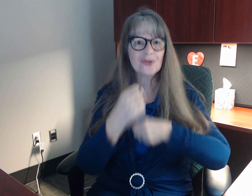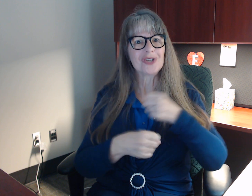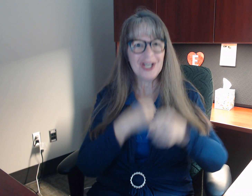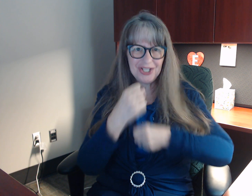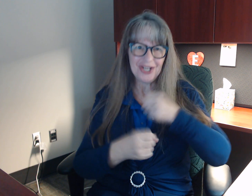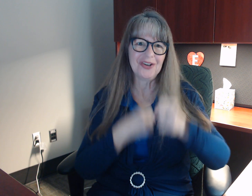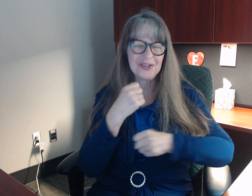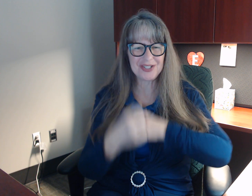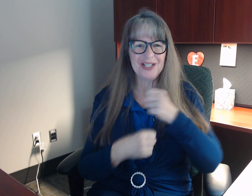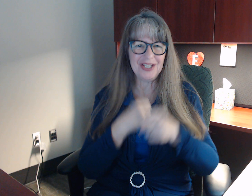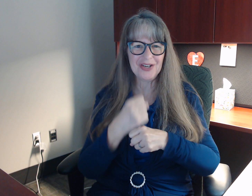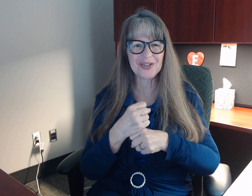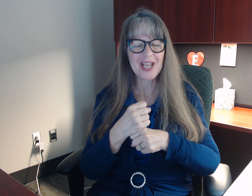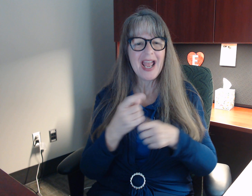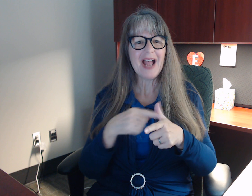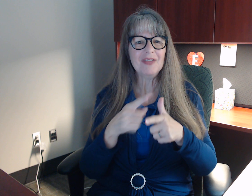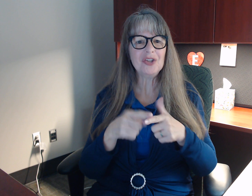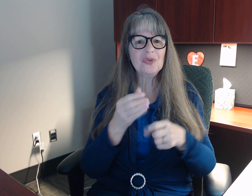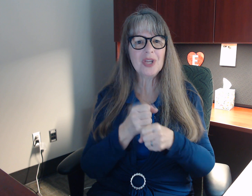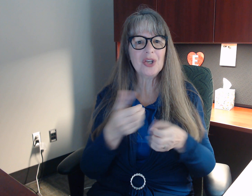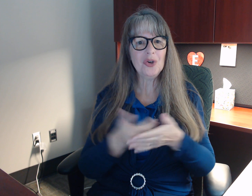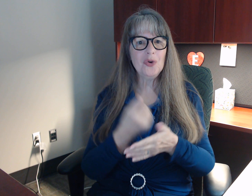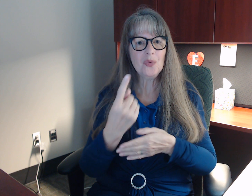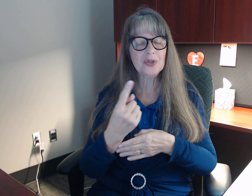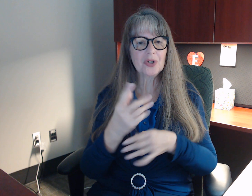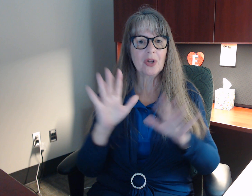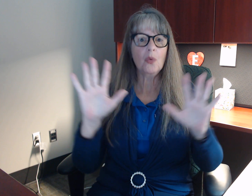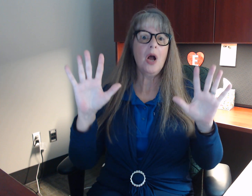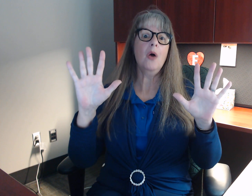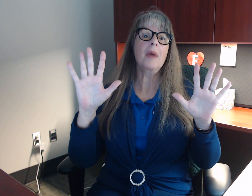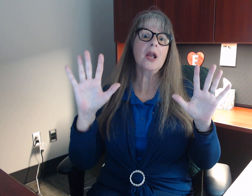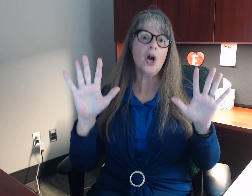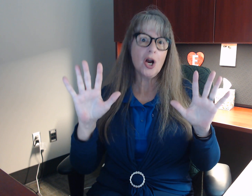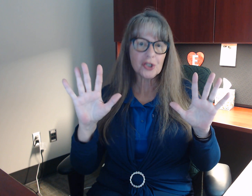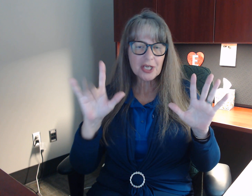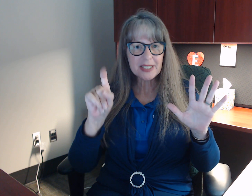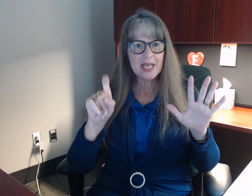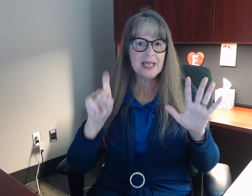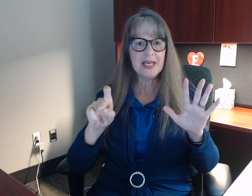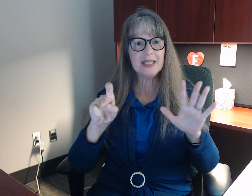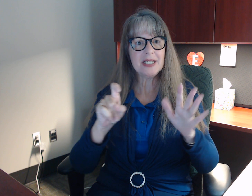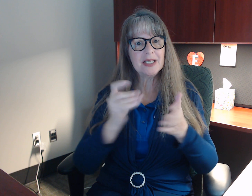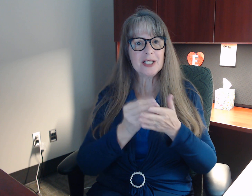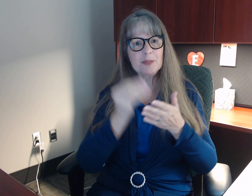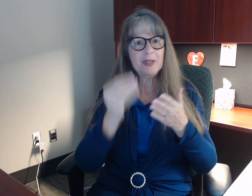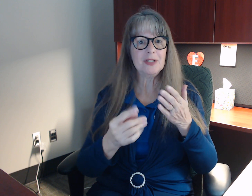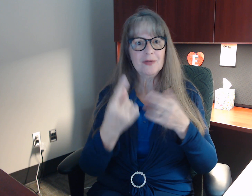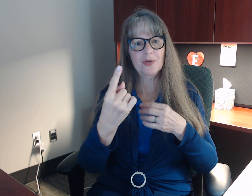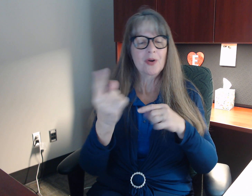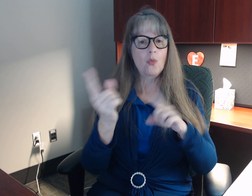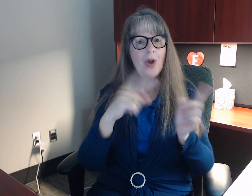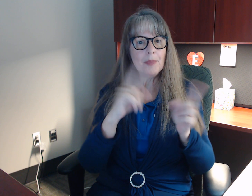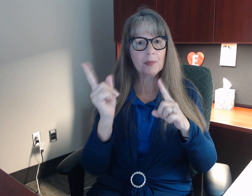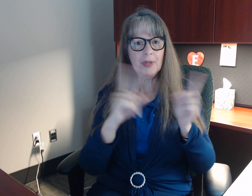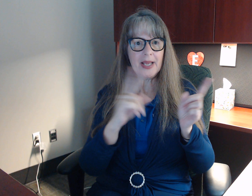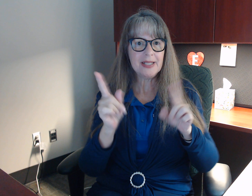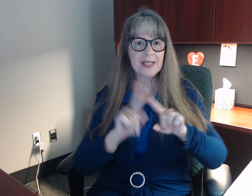and years and years, and then you get new ones, you're going to go, oh my gosh, yes, I needed these expensive wiper blades.